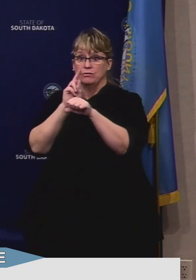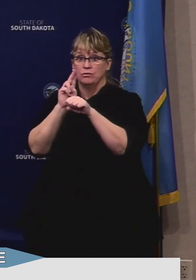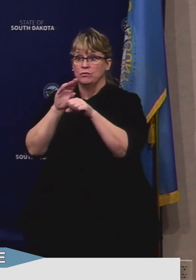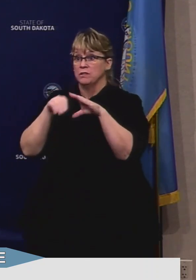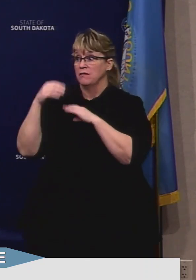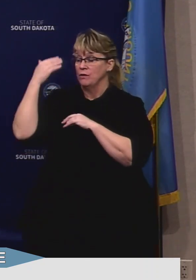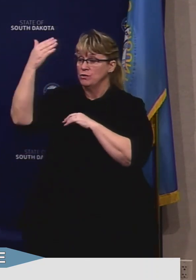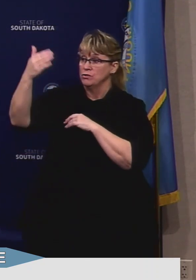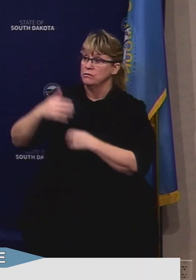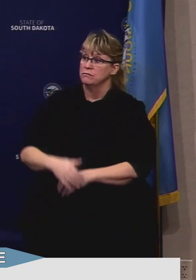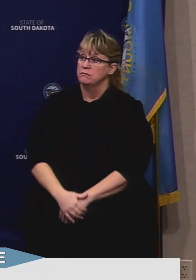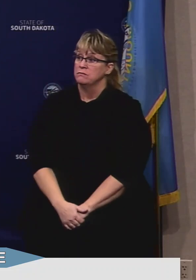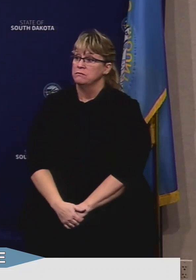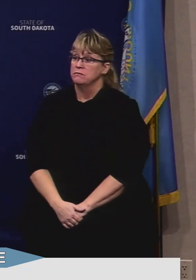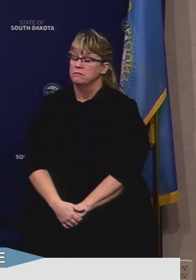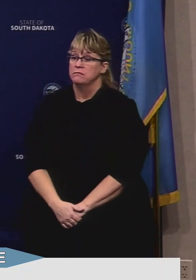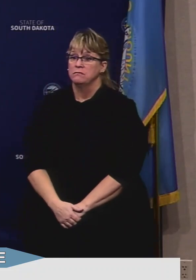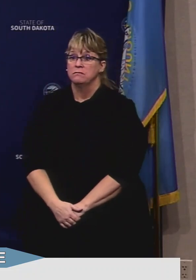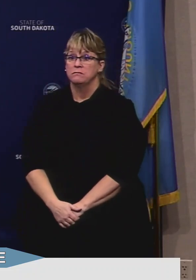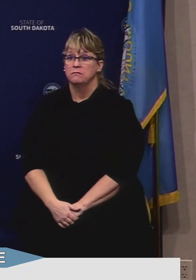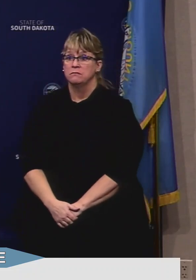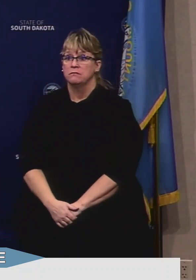in the future.